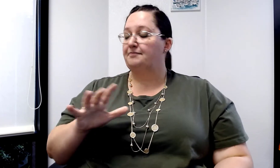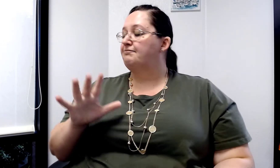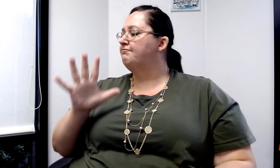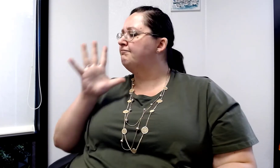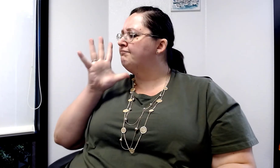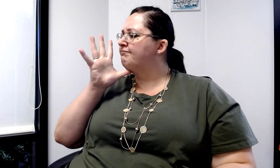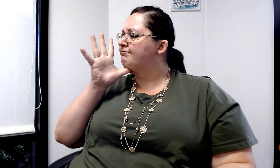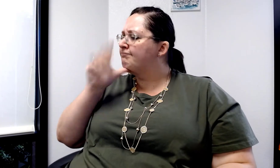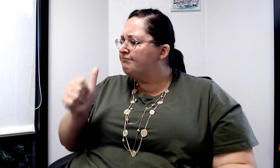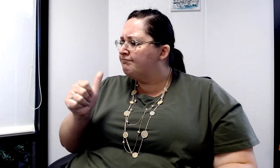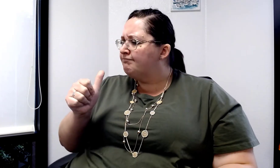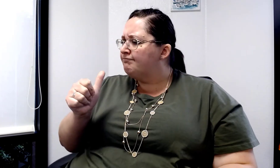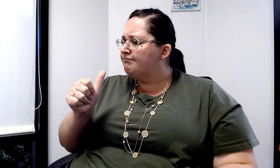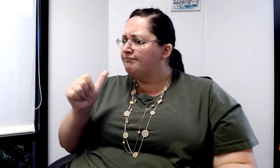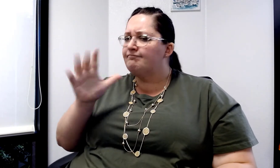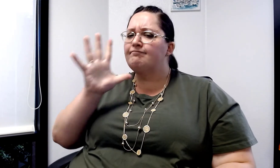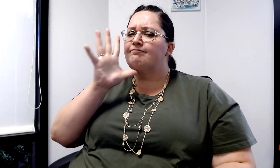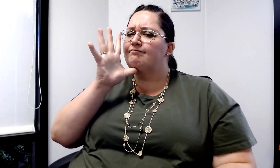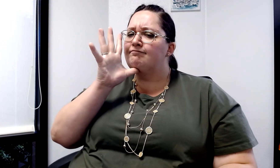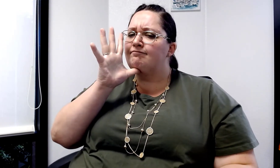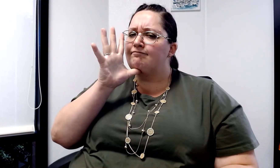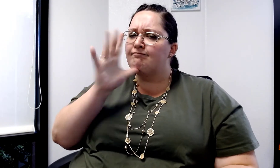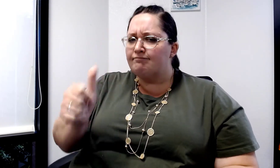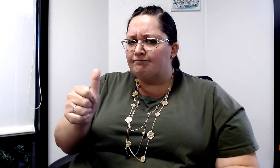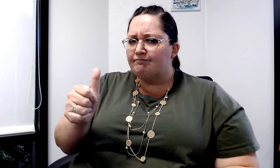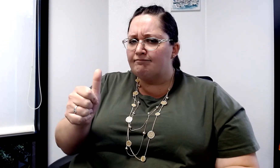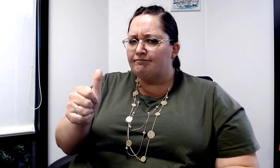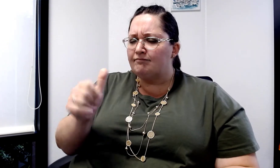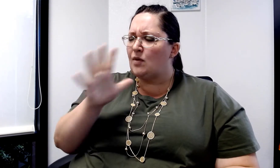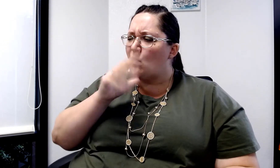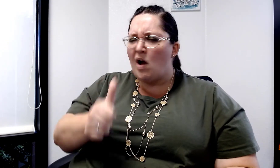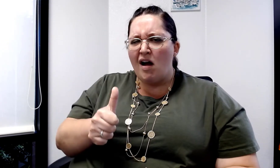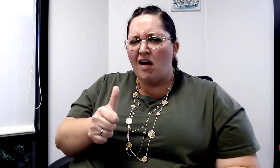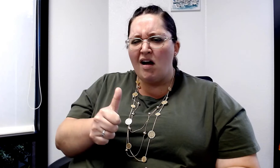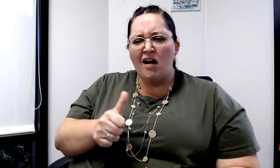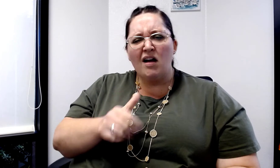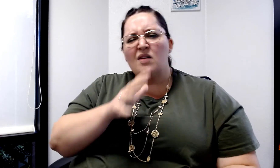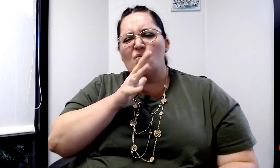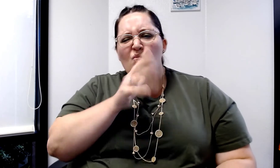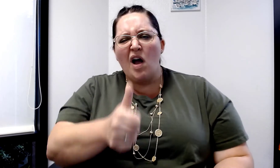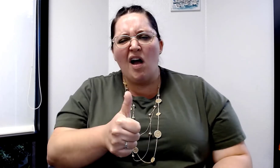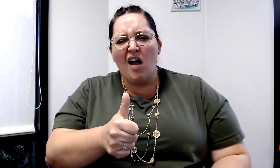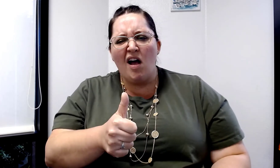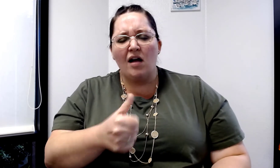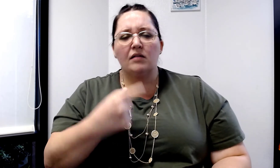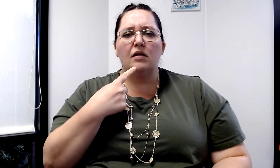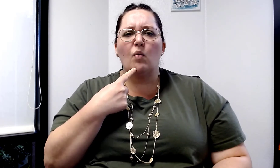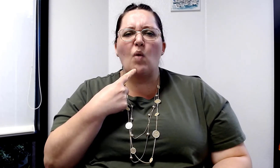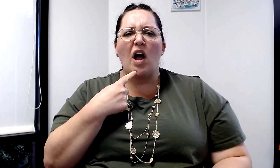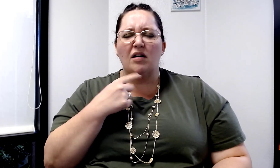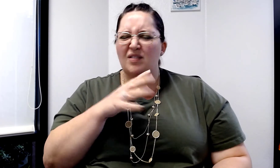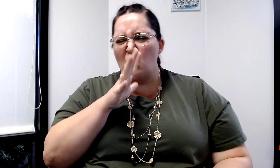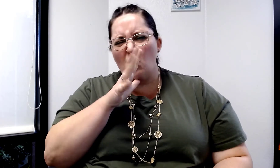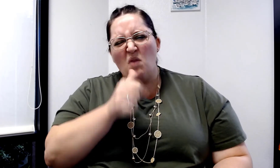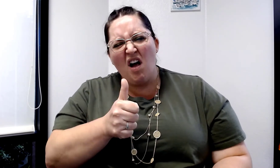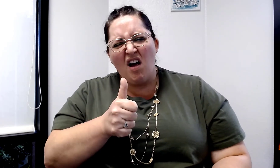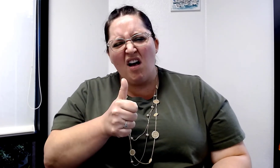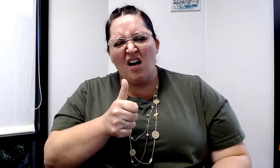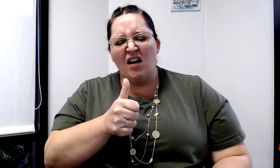It's going to look like a 5 to an open A from under your chin. Why not? You're going to hua with your mouth. Why not?